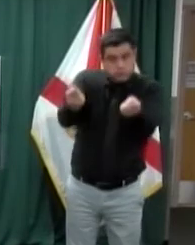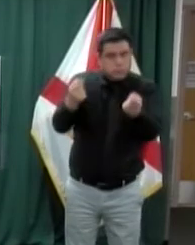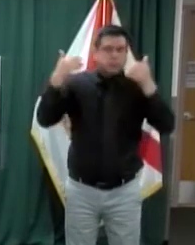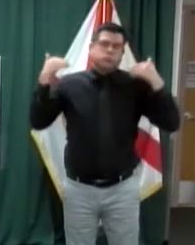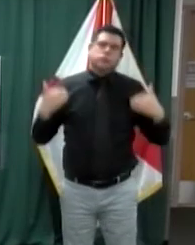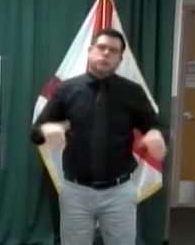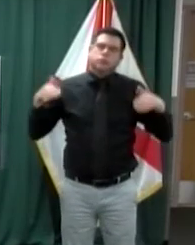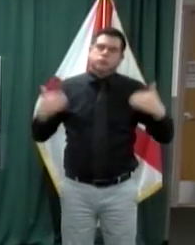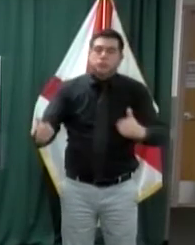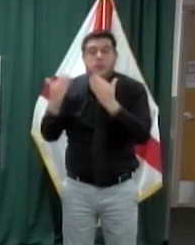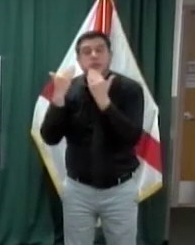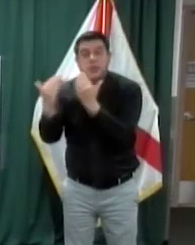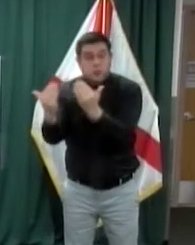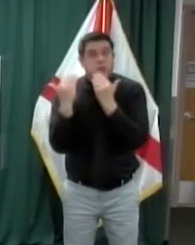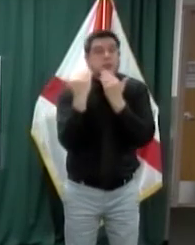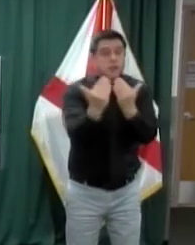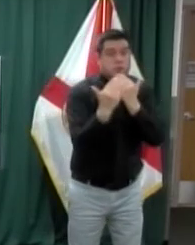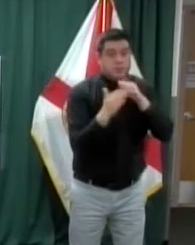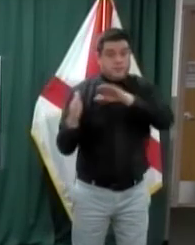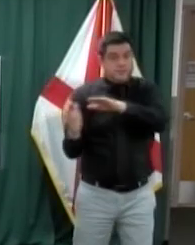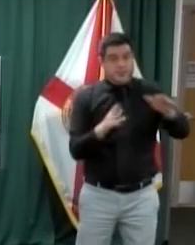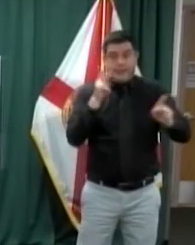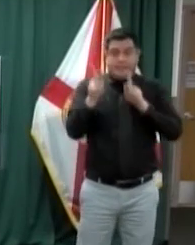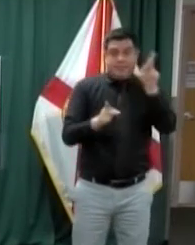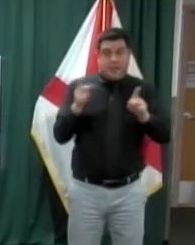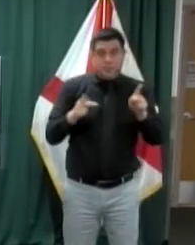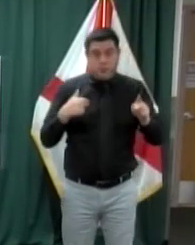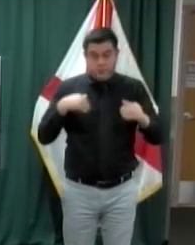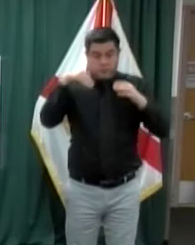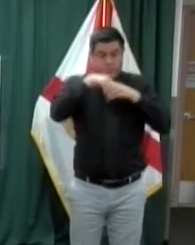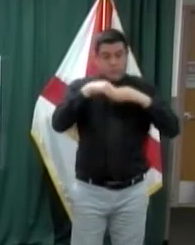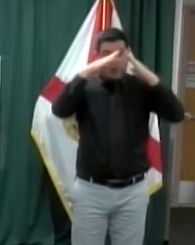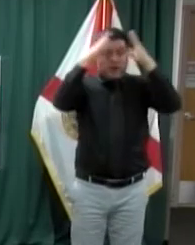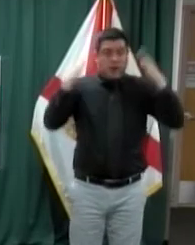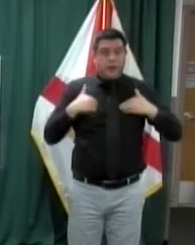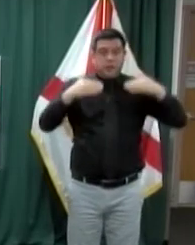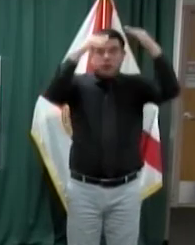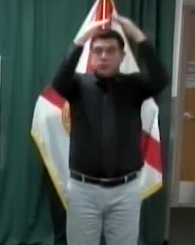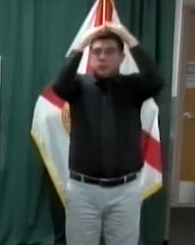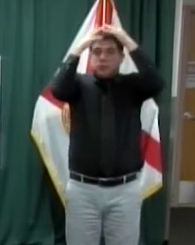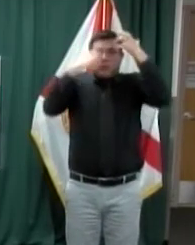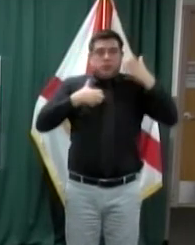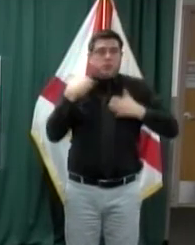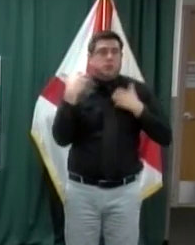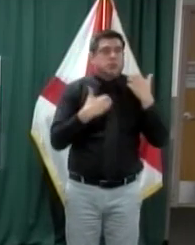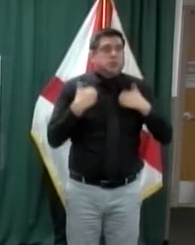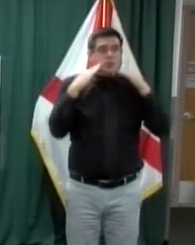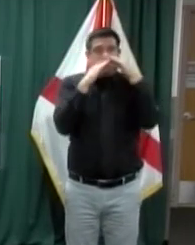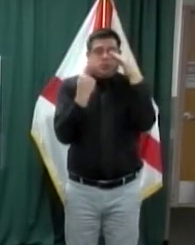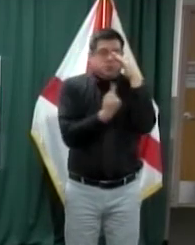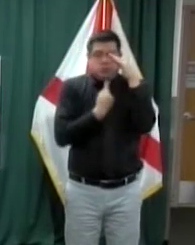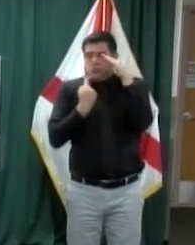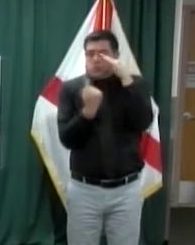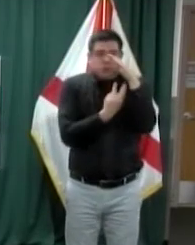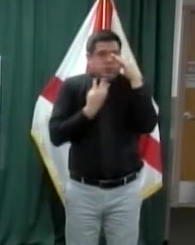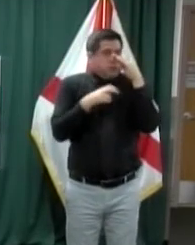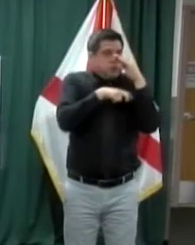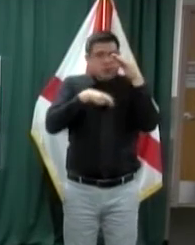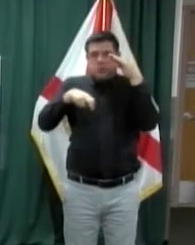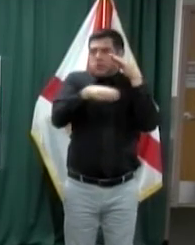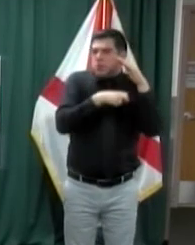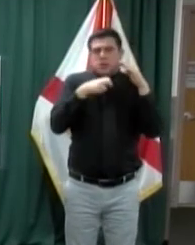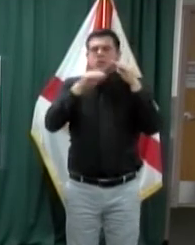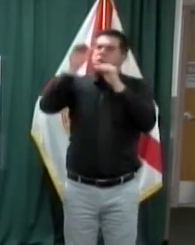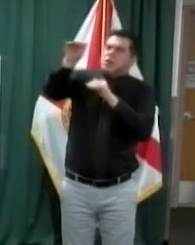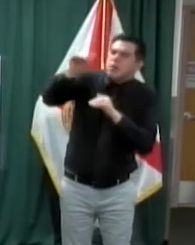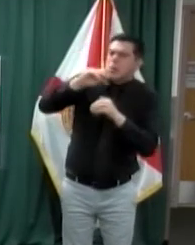are getting cabin fever, a lot of angst of, you know, when we're going to open, how things are going to open. So we're going to talk a little bit about that in a minute. But what I want to share with